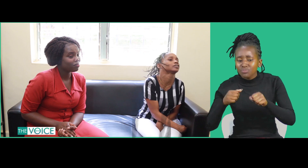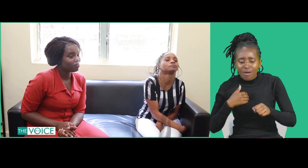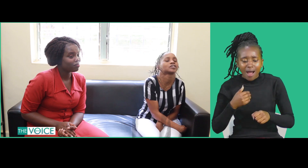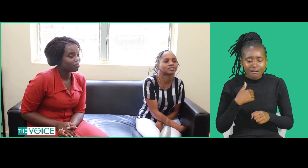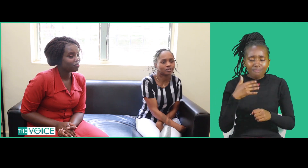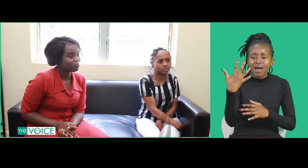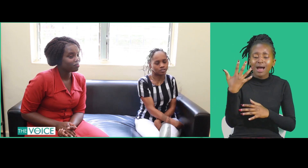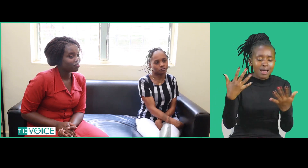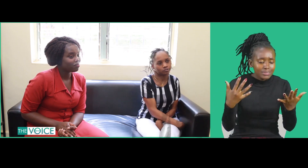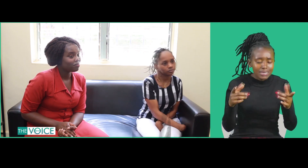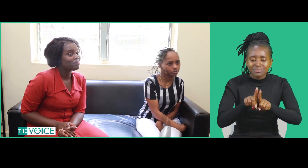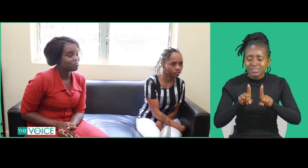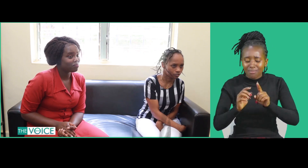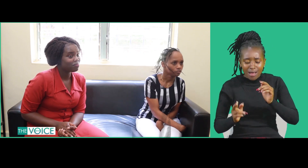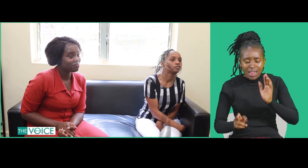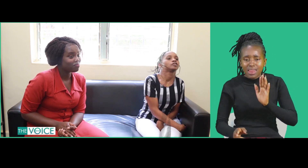do very well.